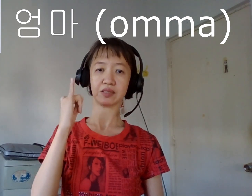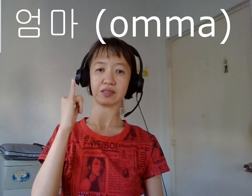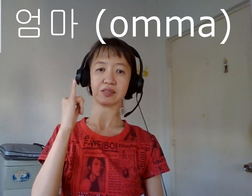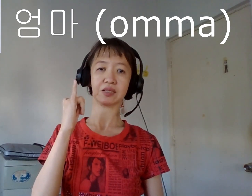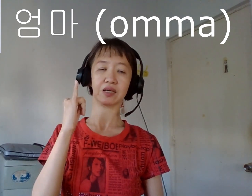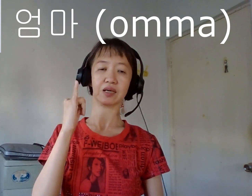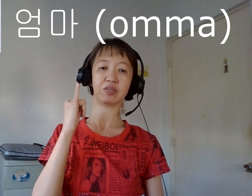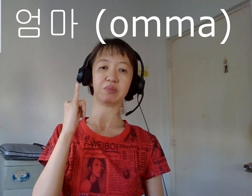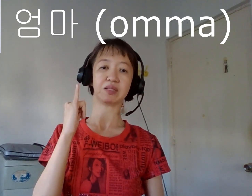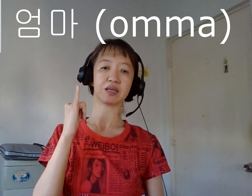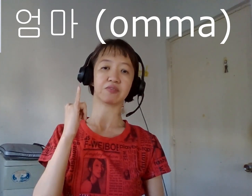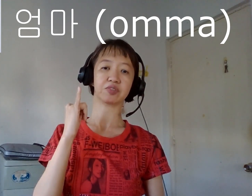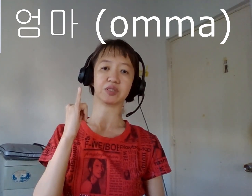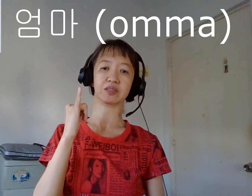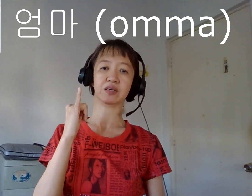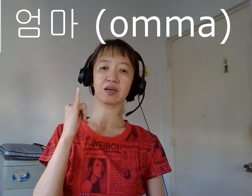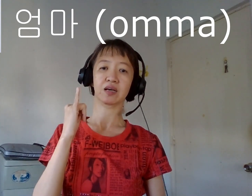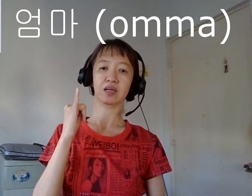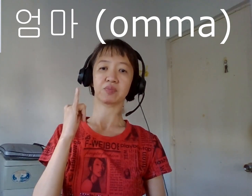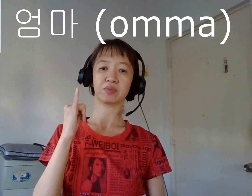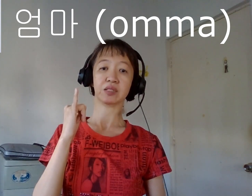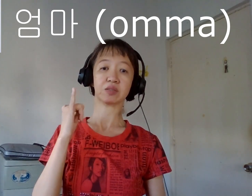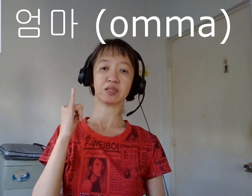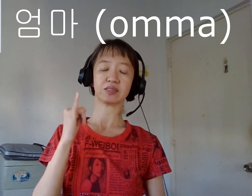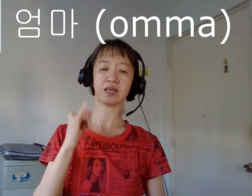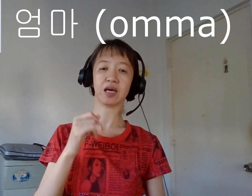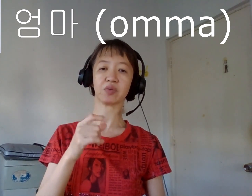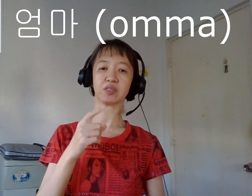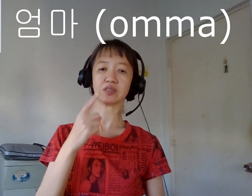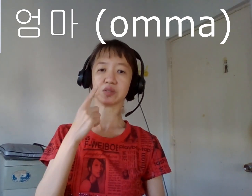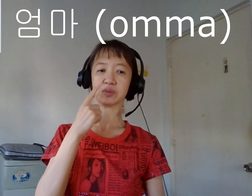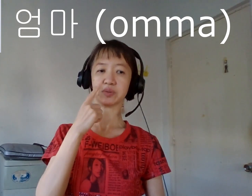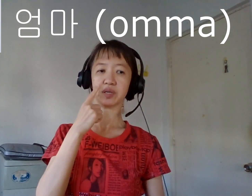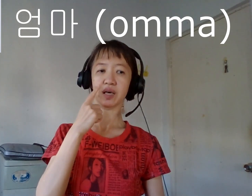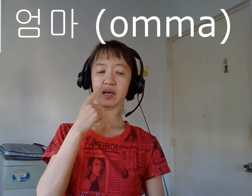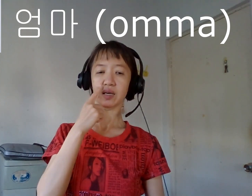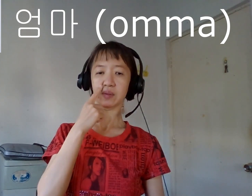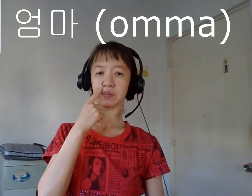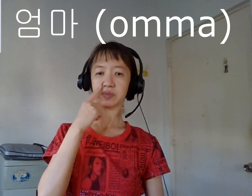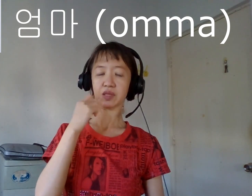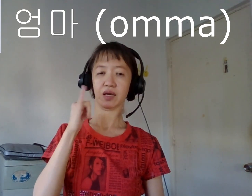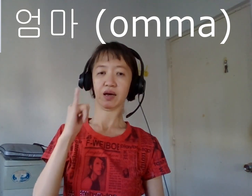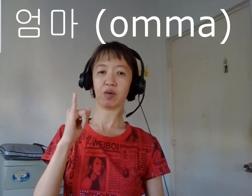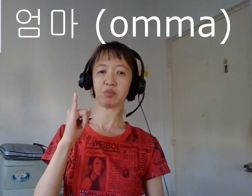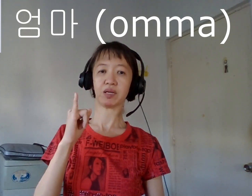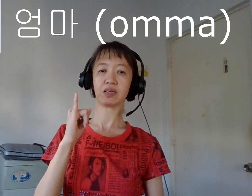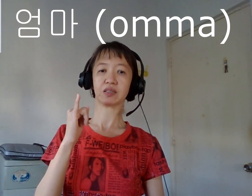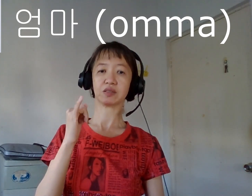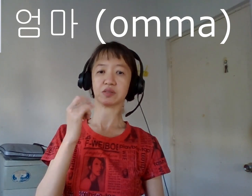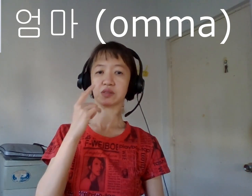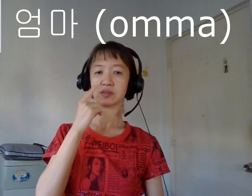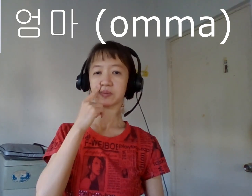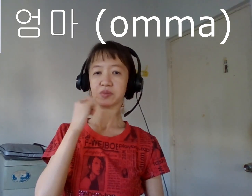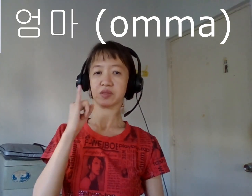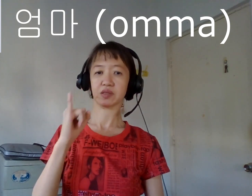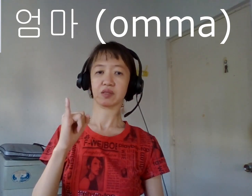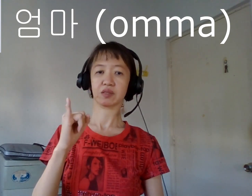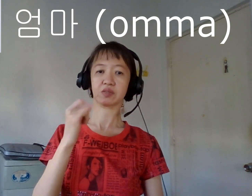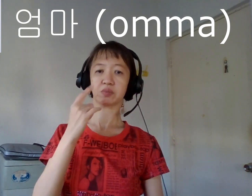is the female sign for in Korean Sign Language. So oma, so